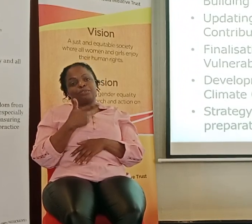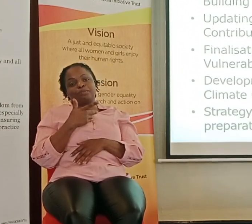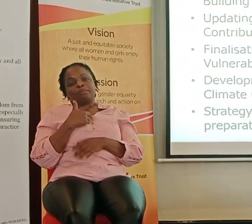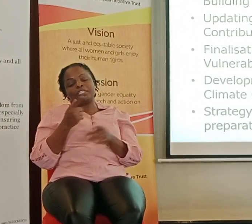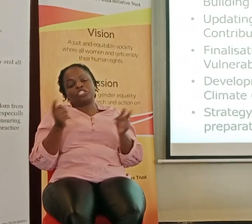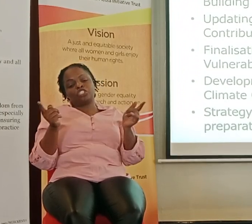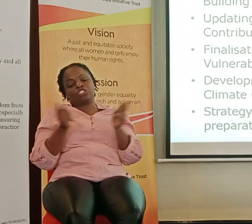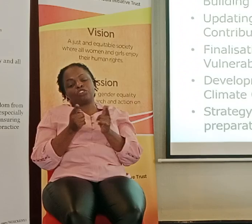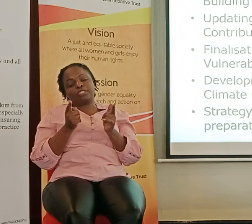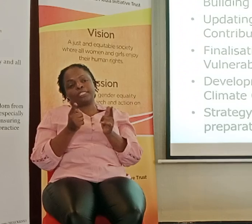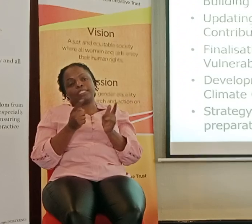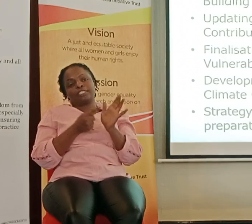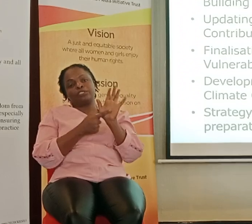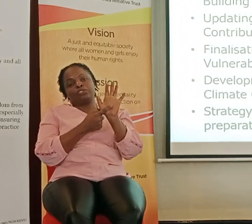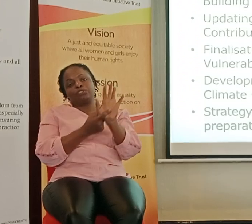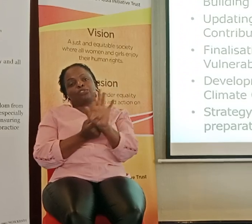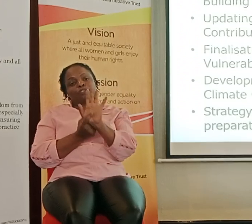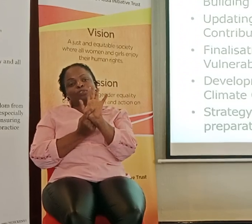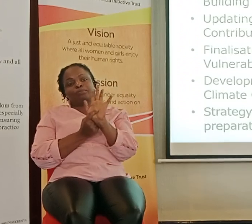briefly highlight,